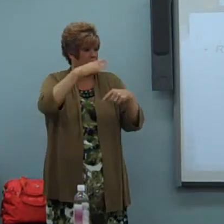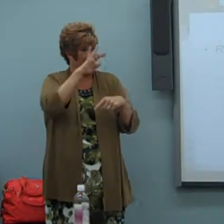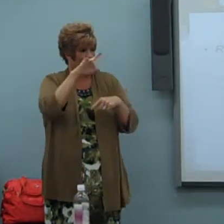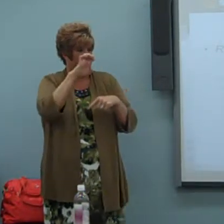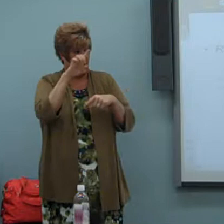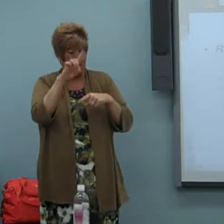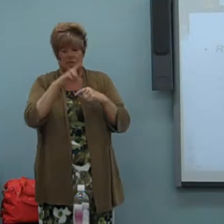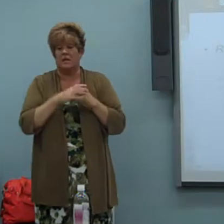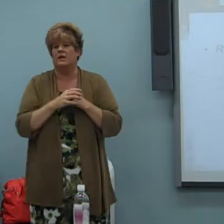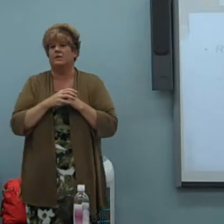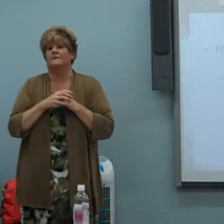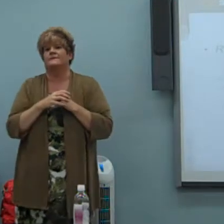their time and racking up minutes,